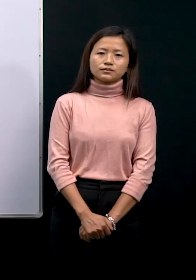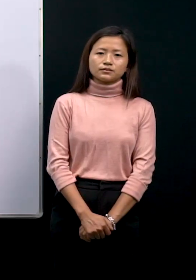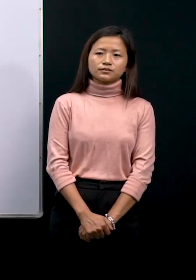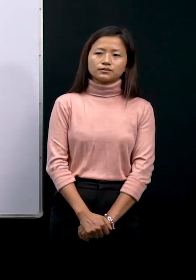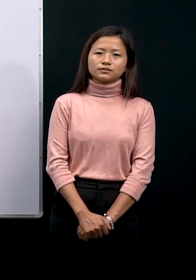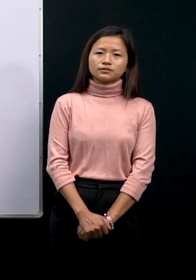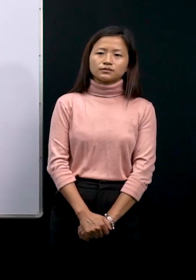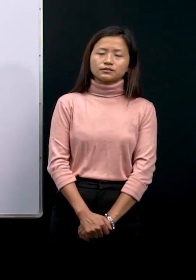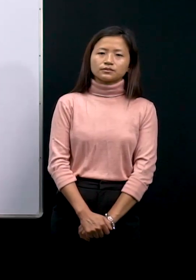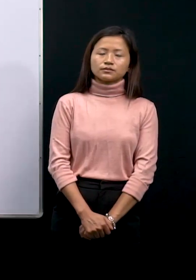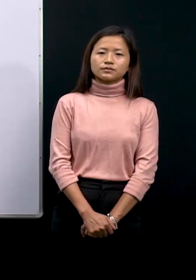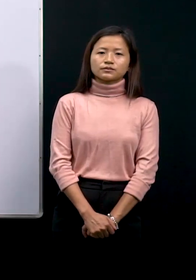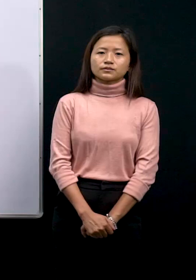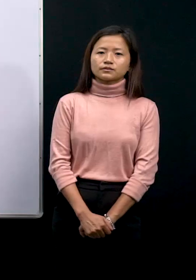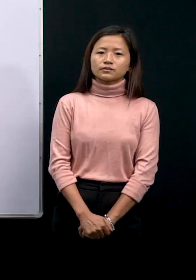okay.